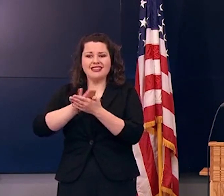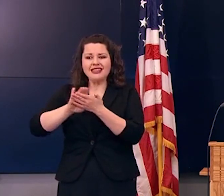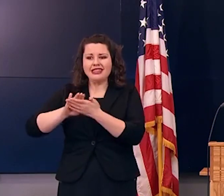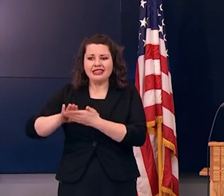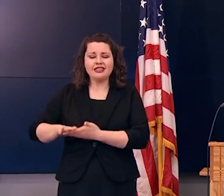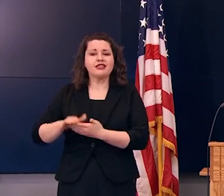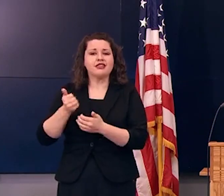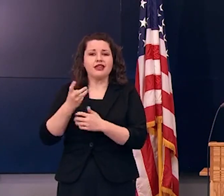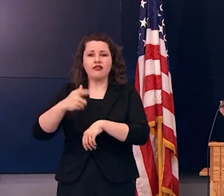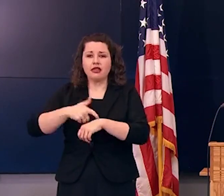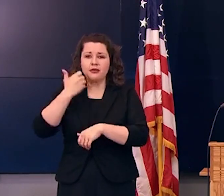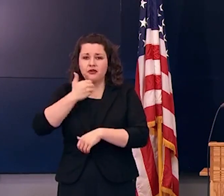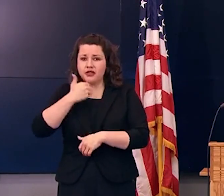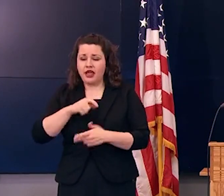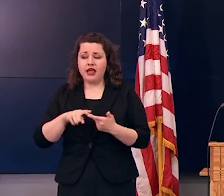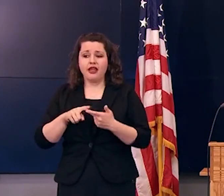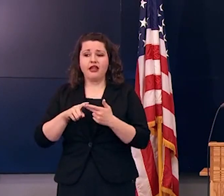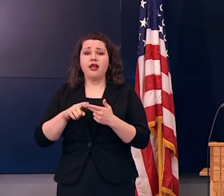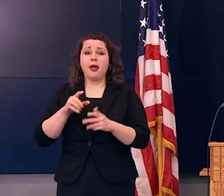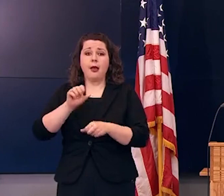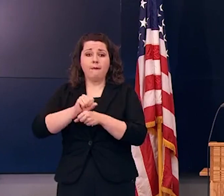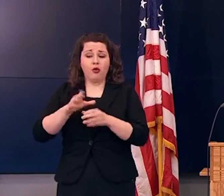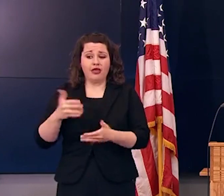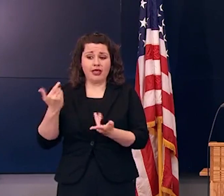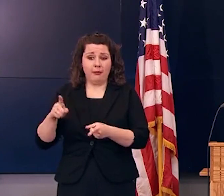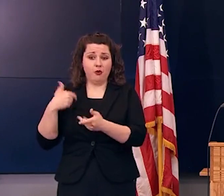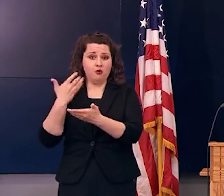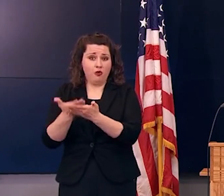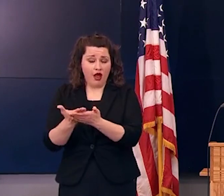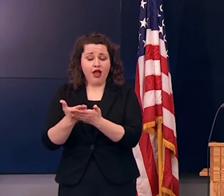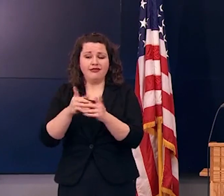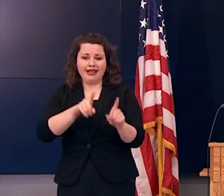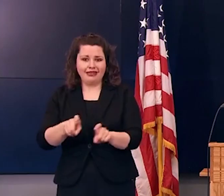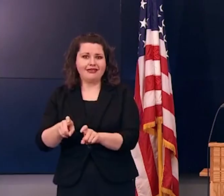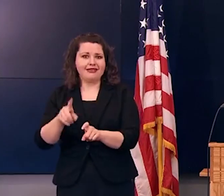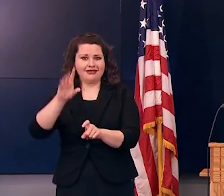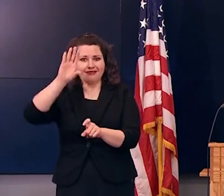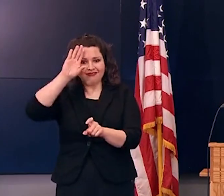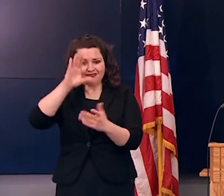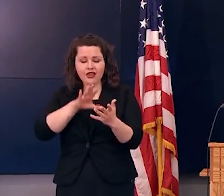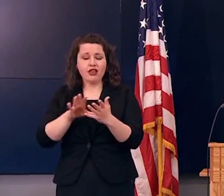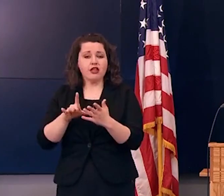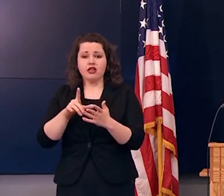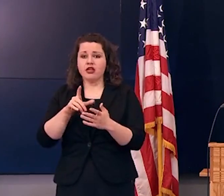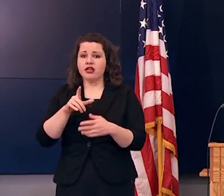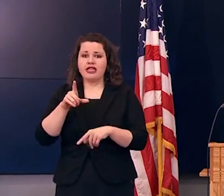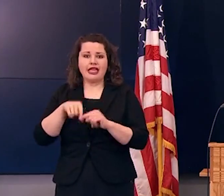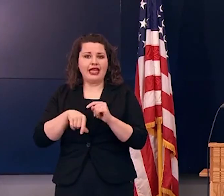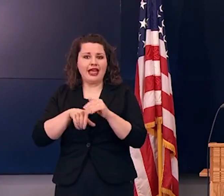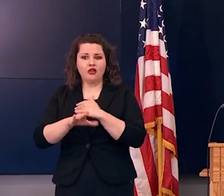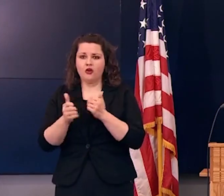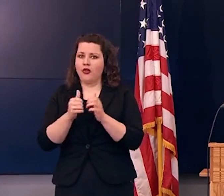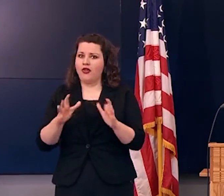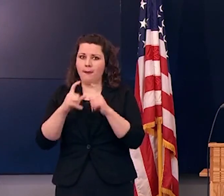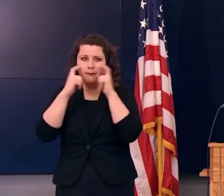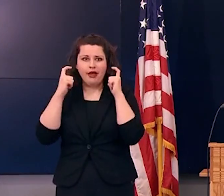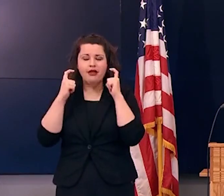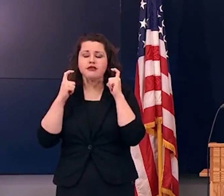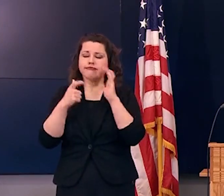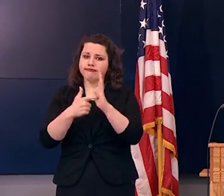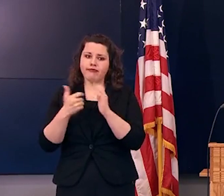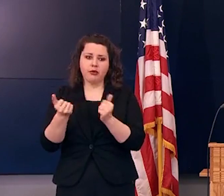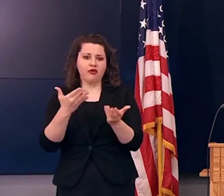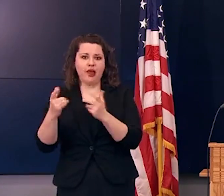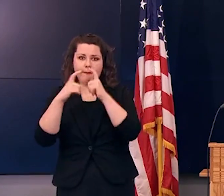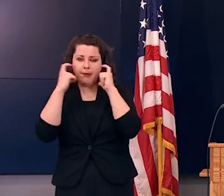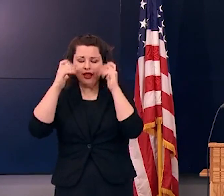several times throughout the day. They're testing employees when they come in. Employees are not to enter the facility without a mask. They're providing masks